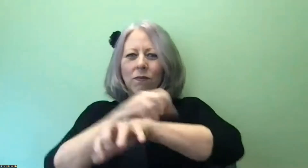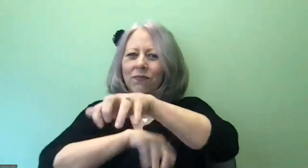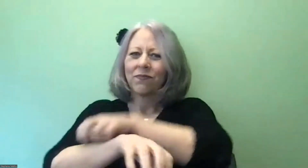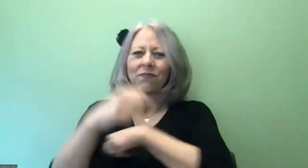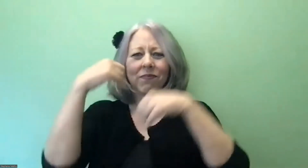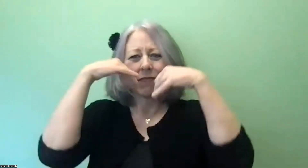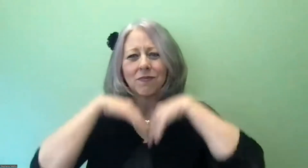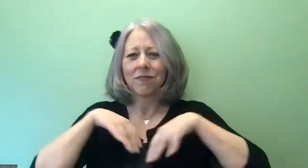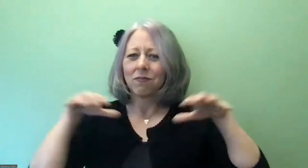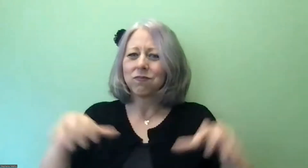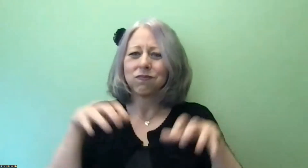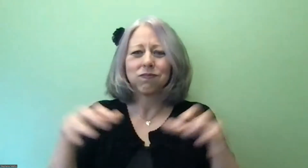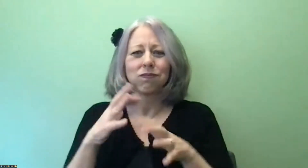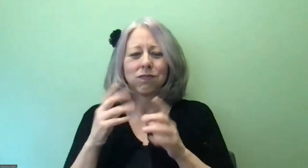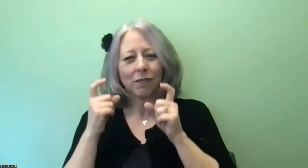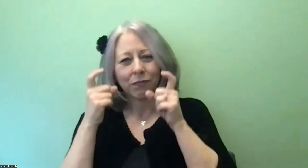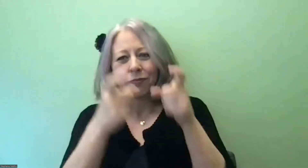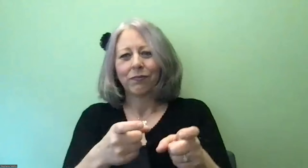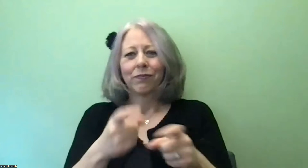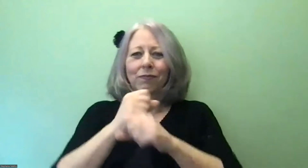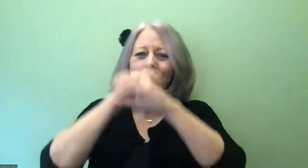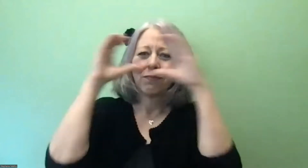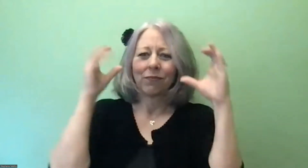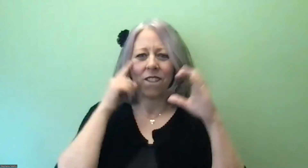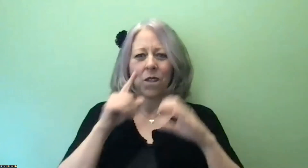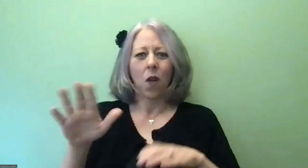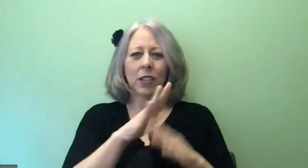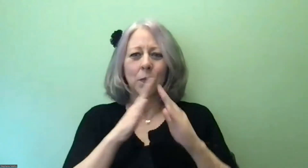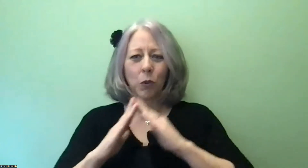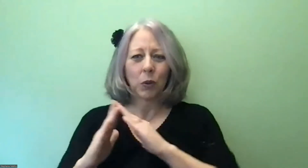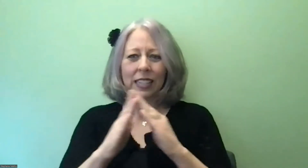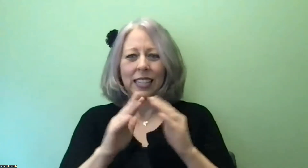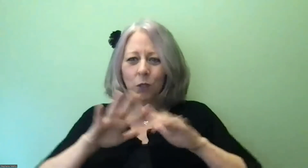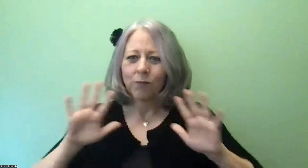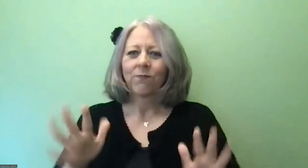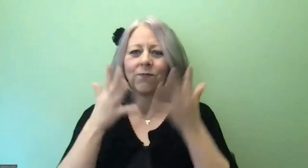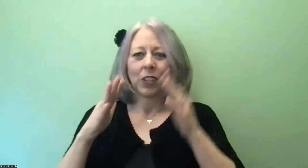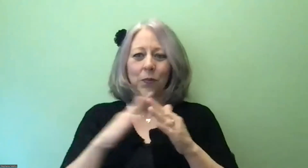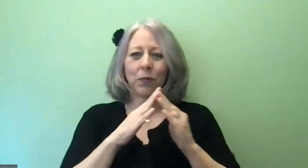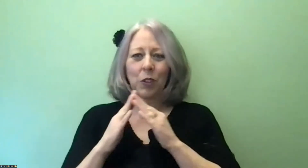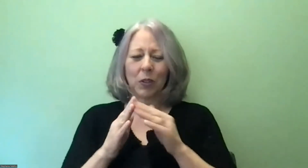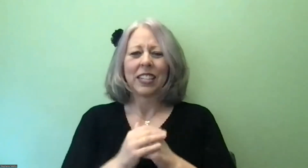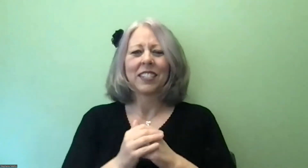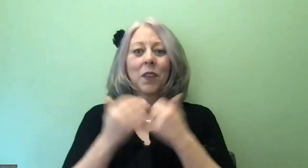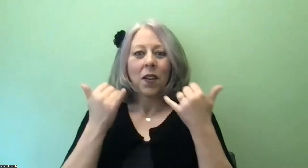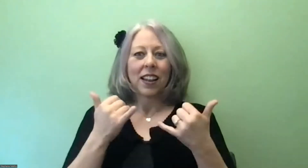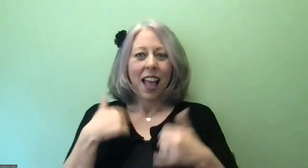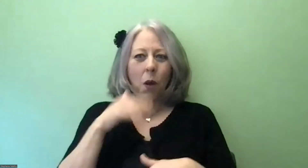contributed to deaf, blind, and hard of hearing communities.